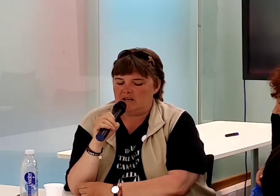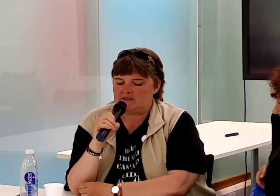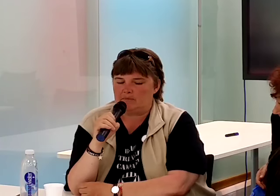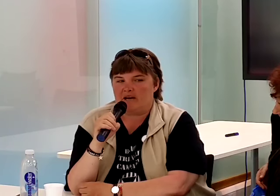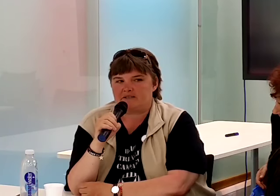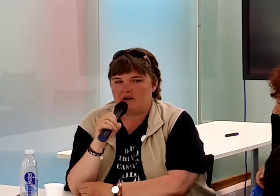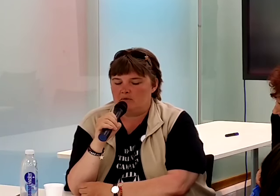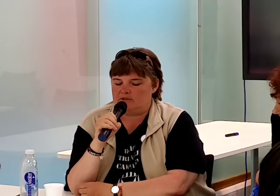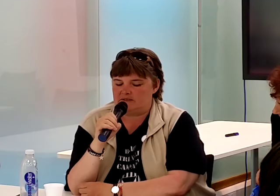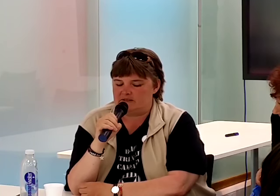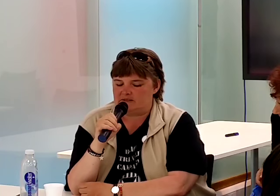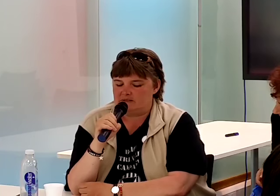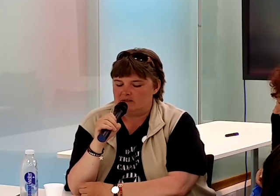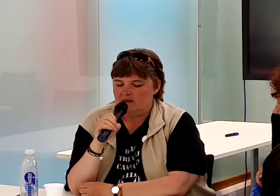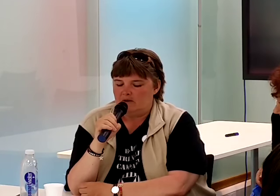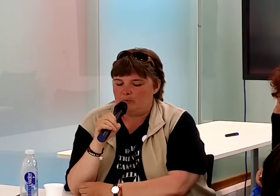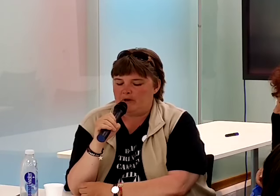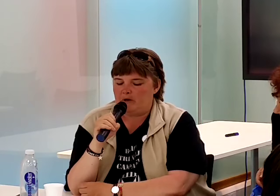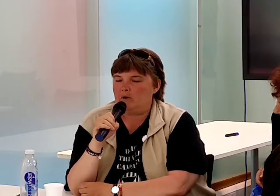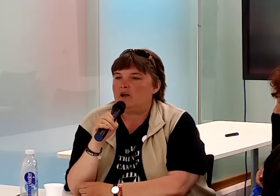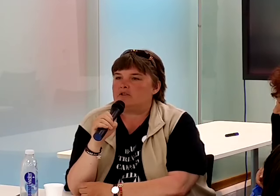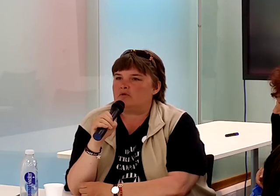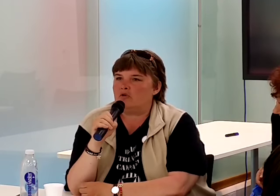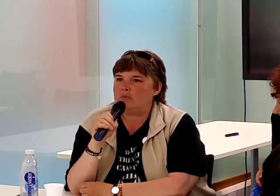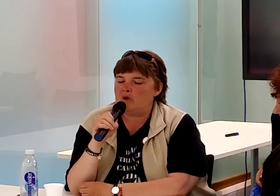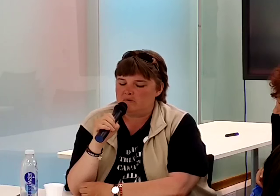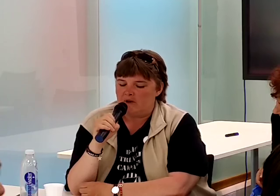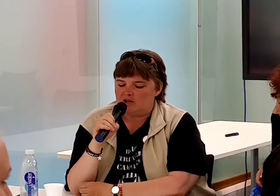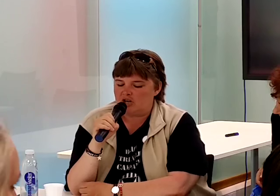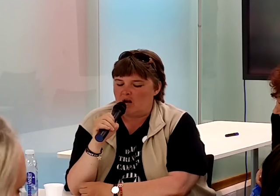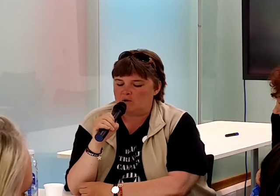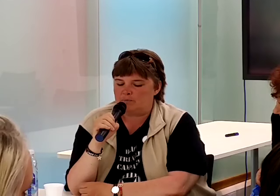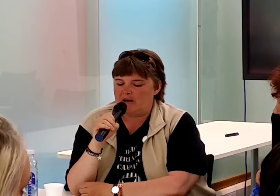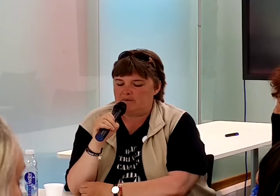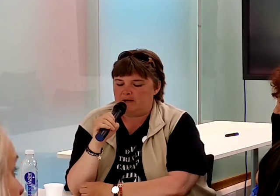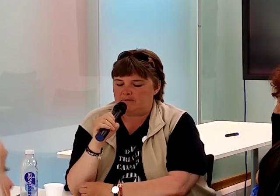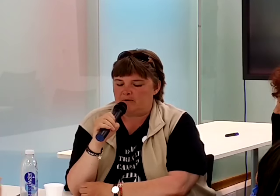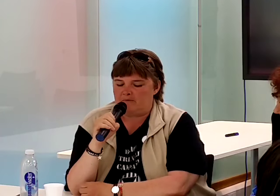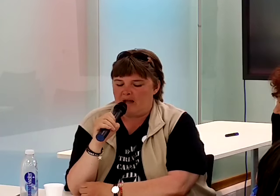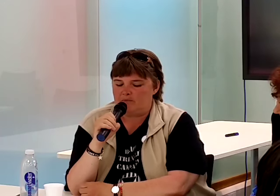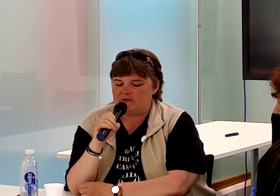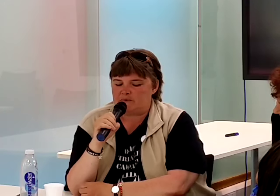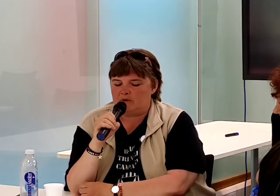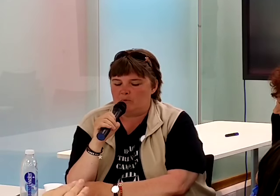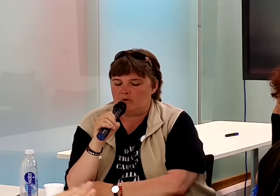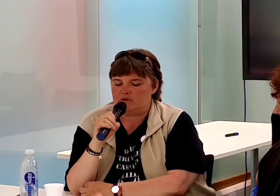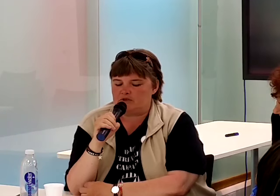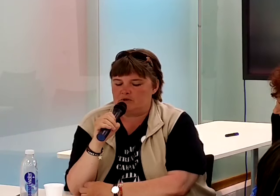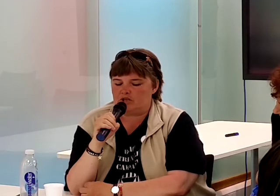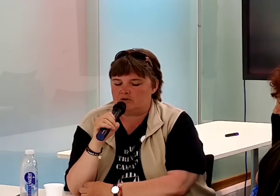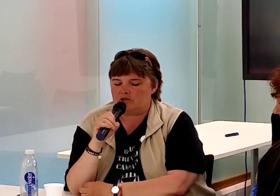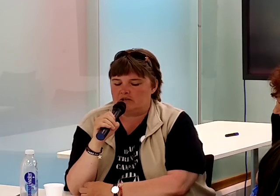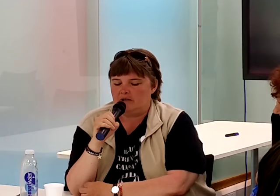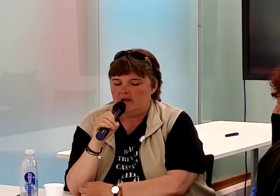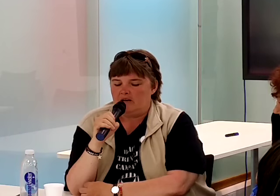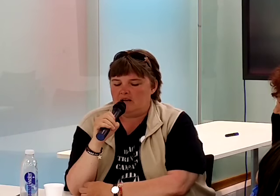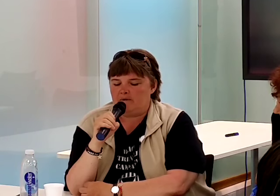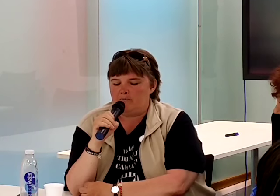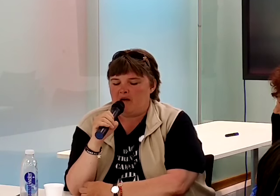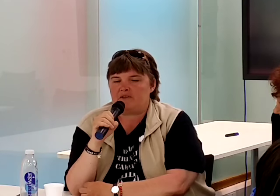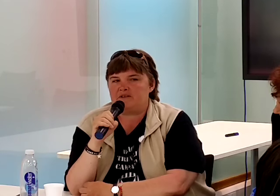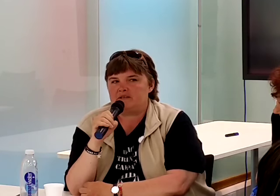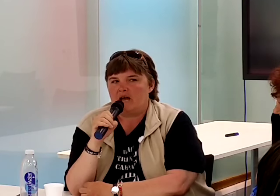it may well lead to mass homelessness. The bill that will remove child benefit from families with more than two